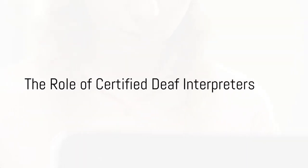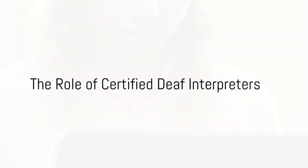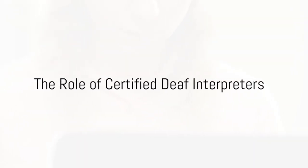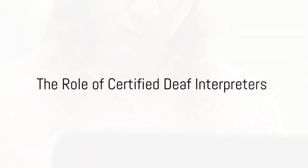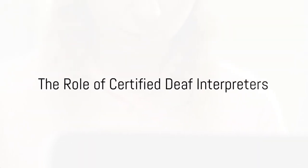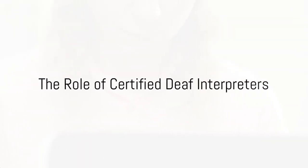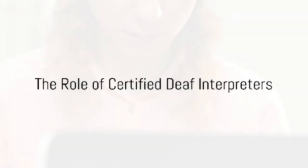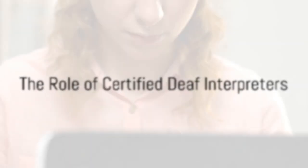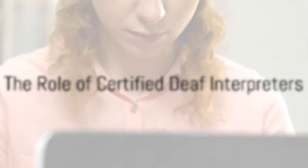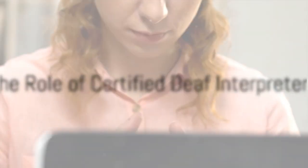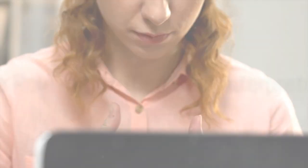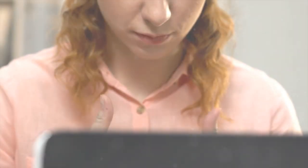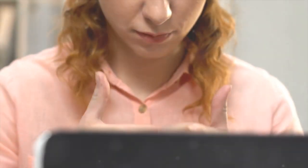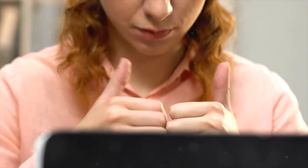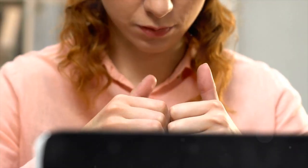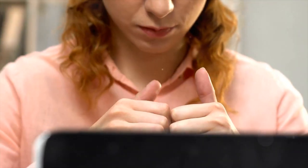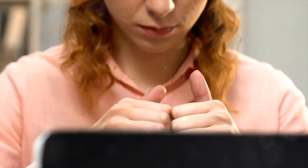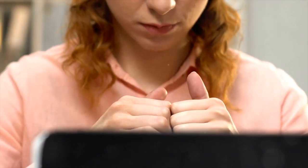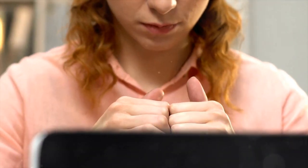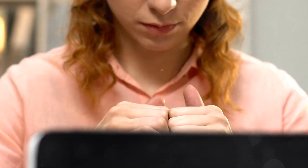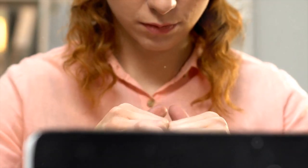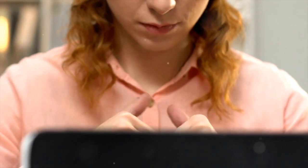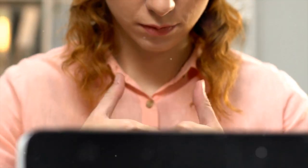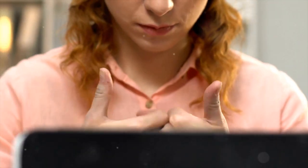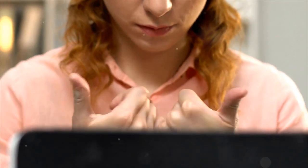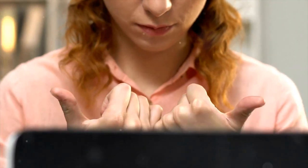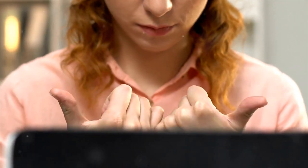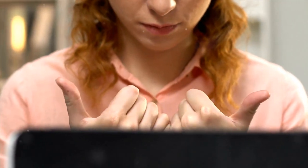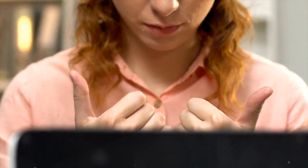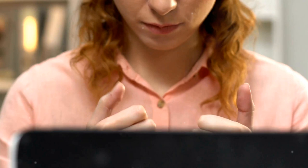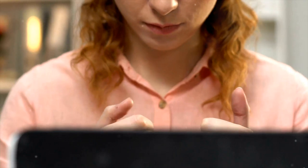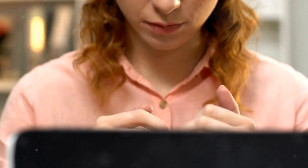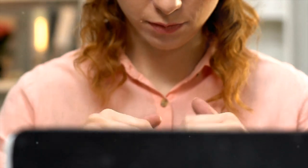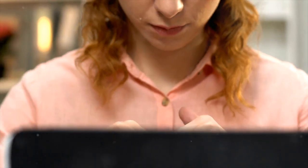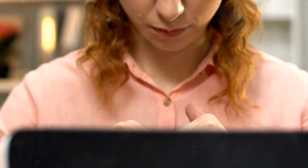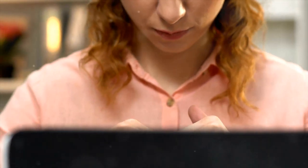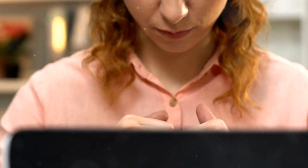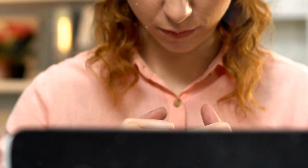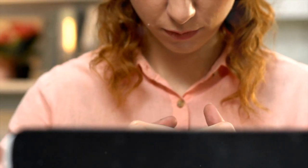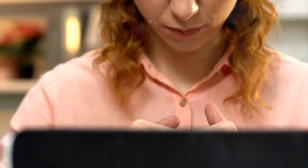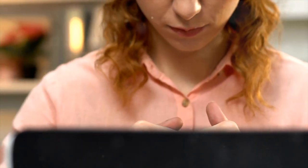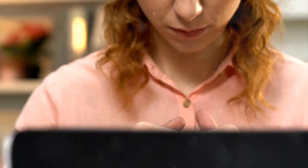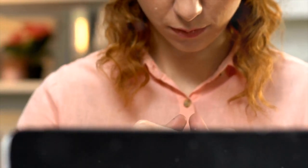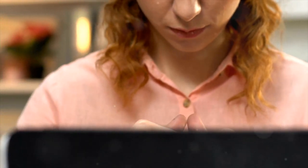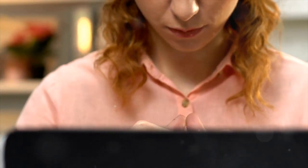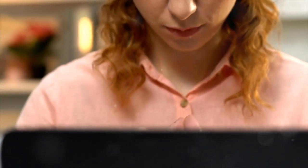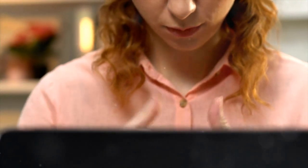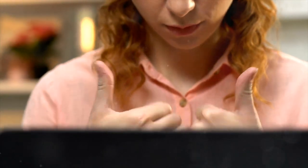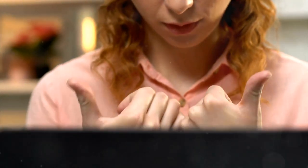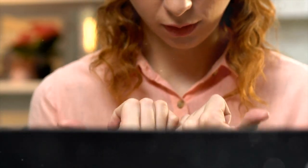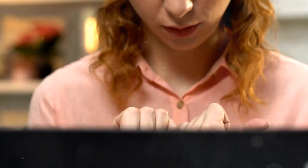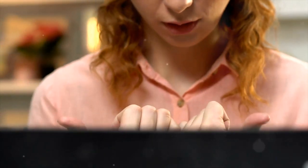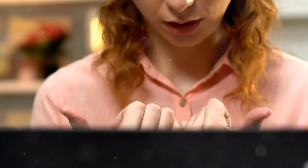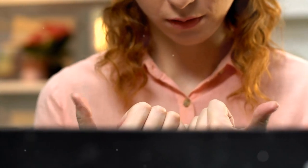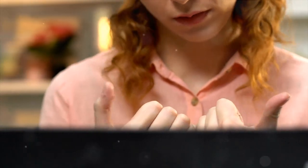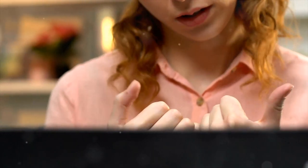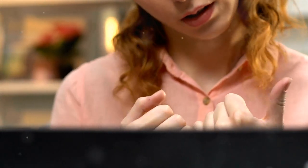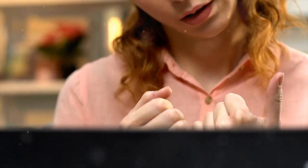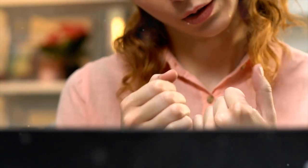the unsung heroes in bridging communication gaps. These professionals play a pivotal role in ensuring effective communication between the Deaf and the